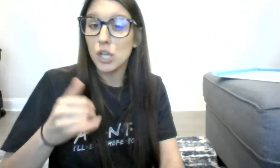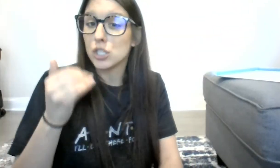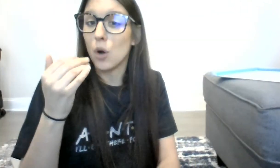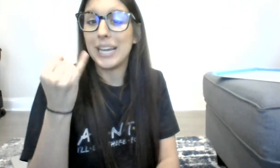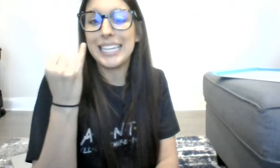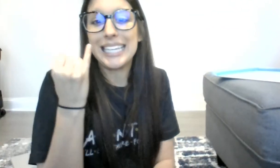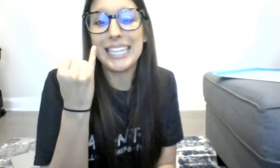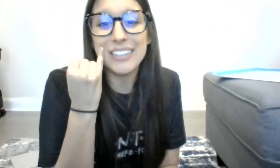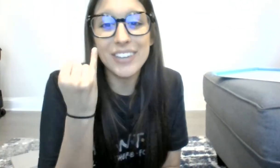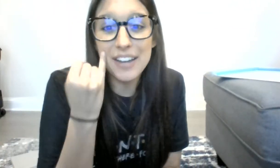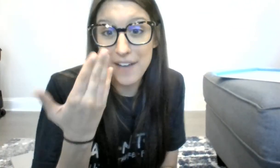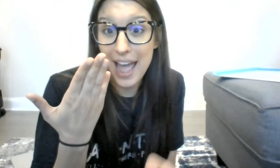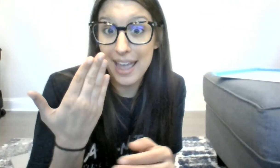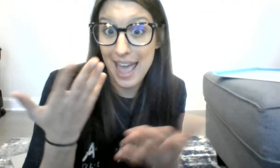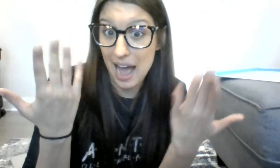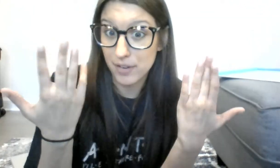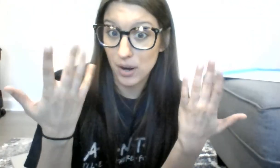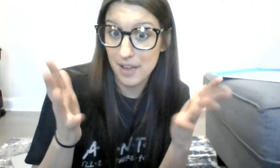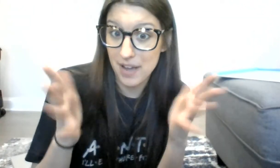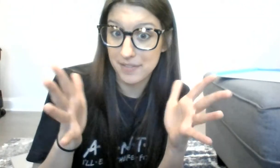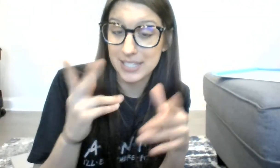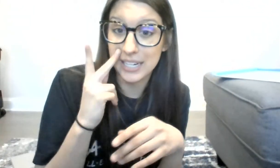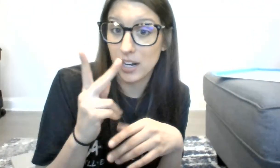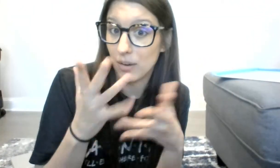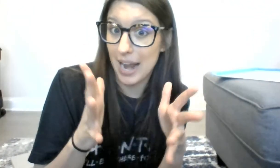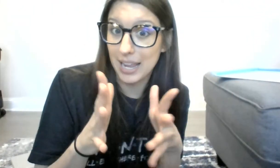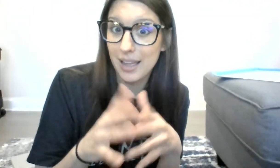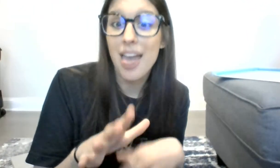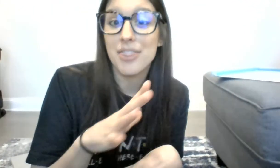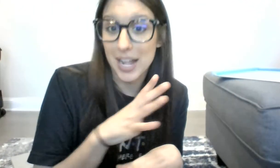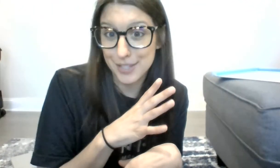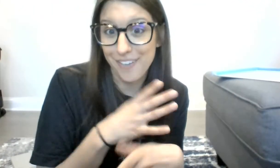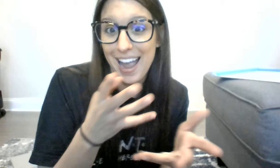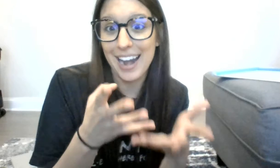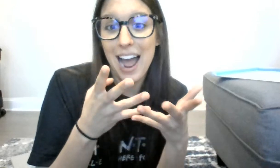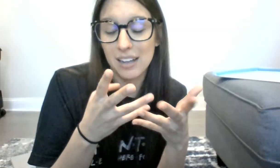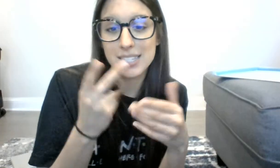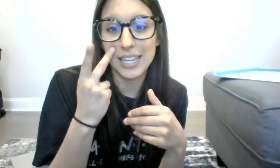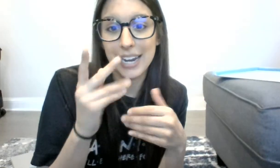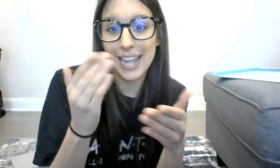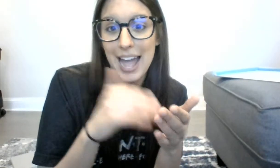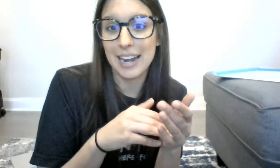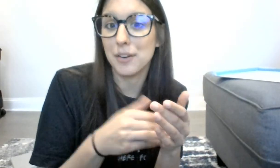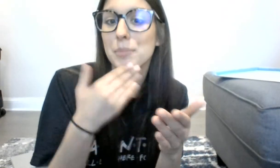so even if I've seen it already, that's fine. I'll see it again. It'll be a